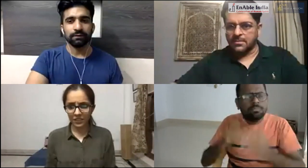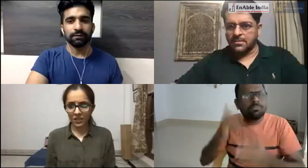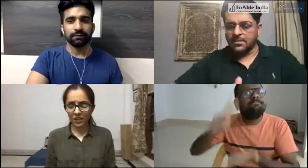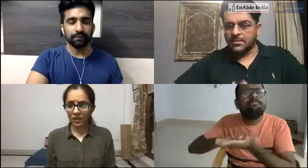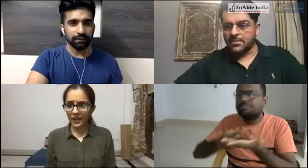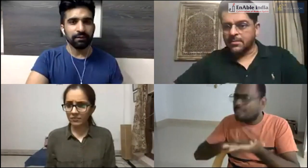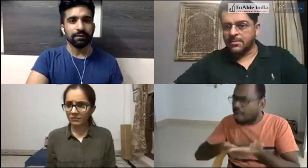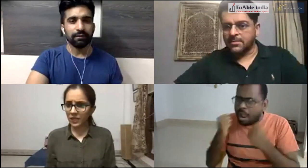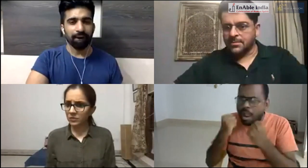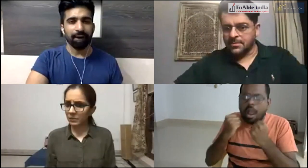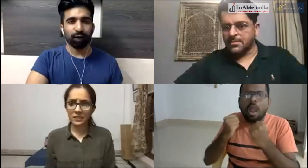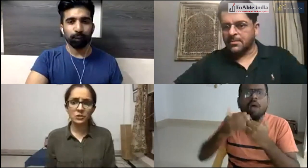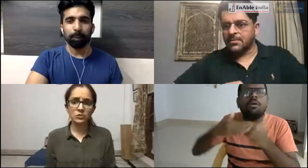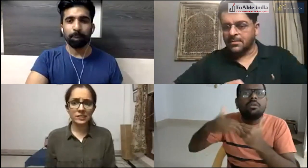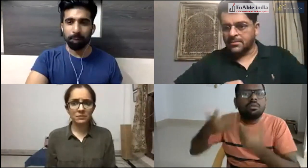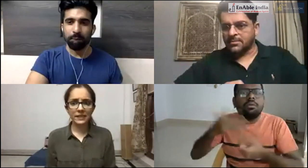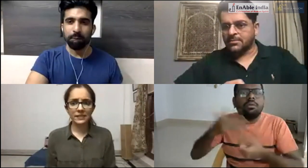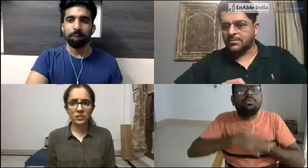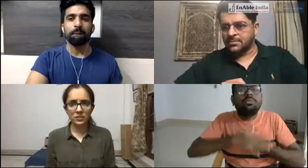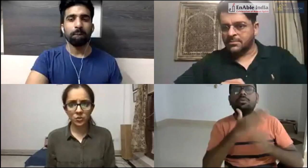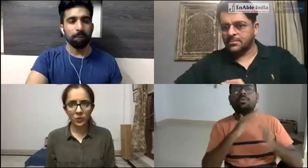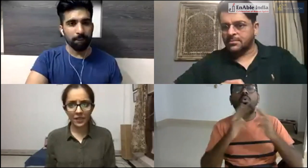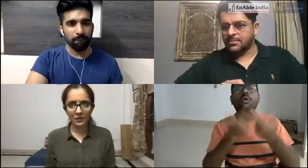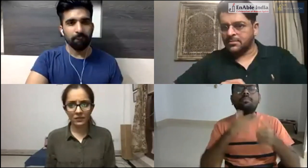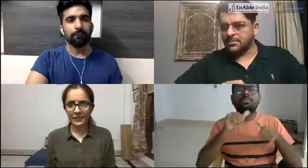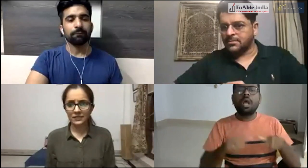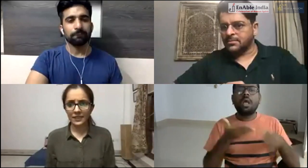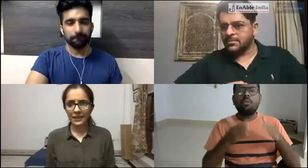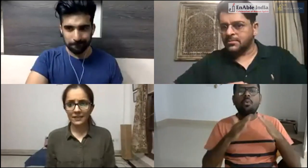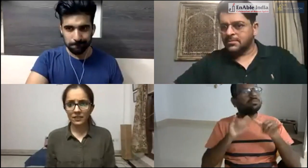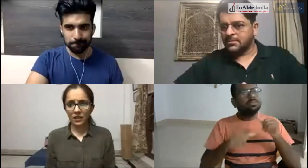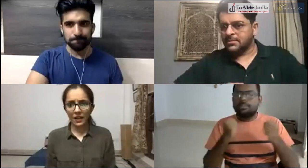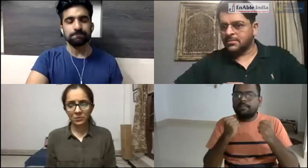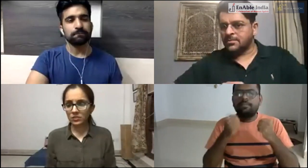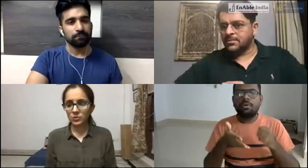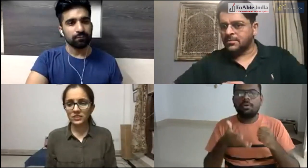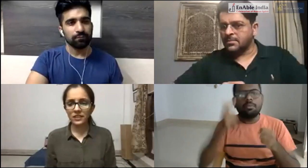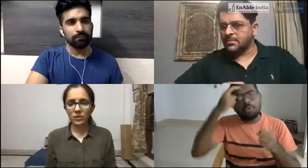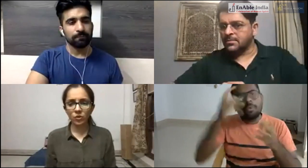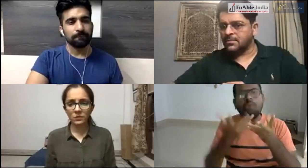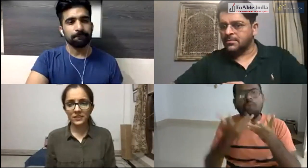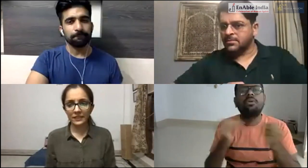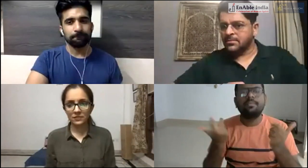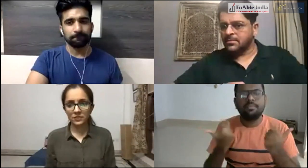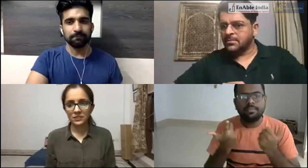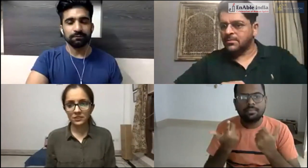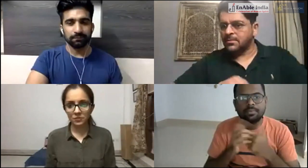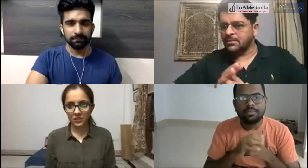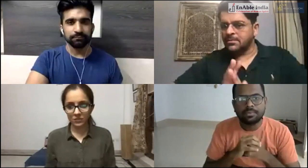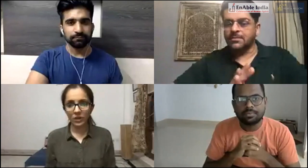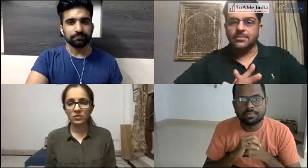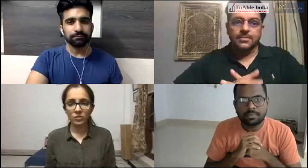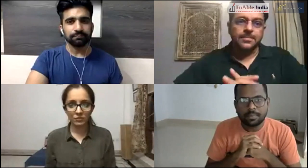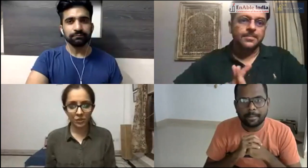heavy. I'm unable to sleep like till 2 a.m. in the night, and because we're staying home, it's getting difficult and